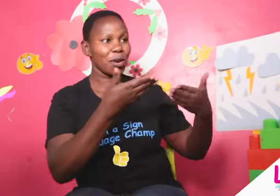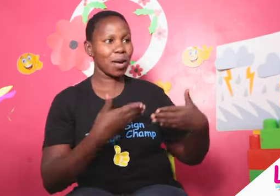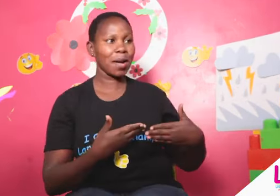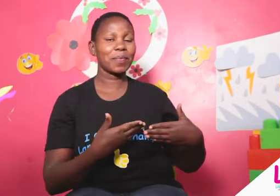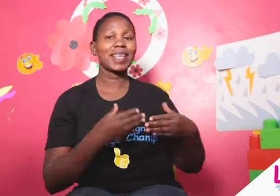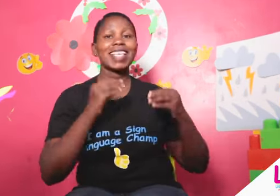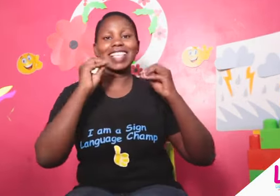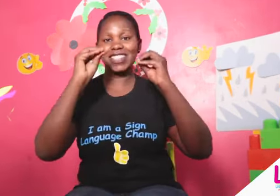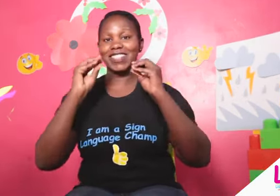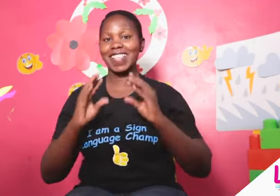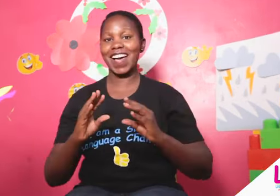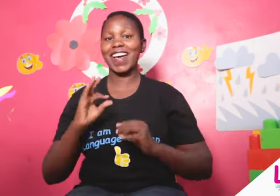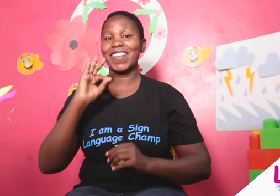Welcome, Teacher Faith.